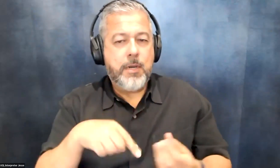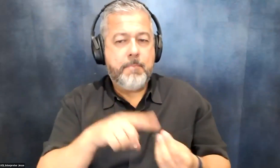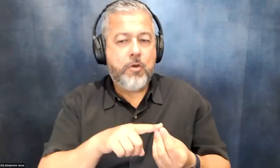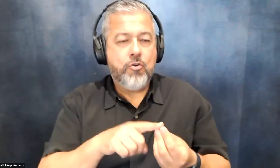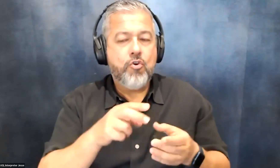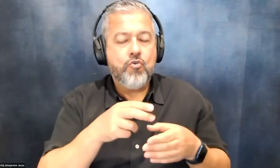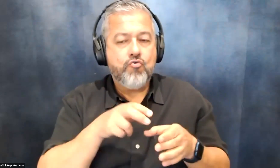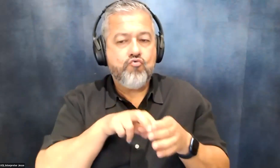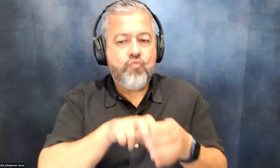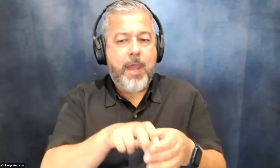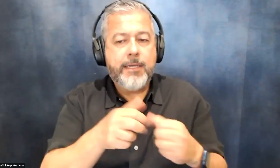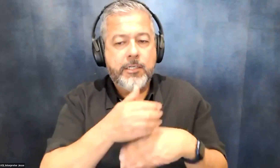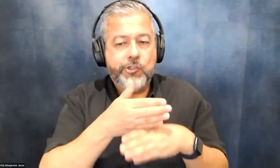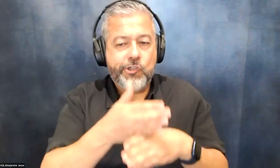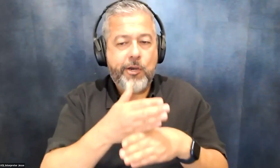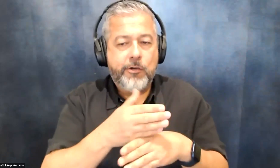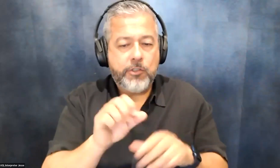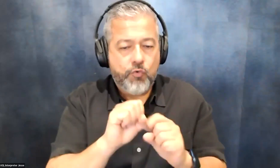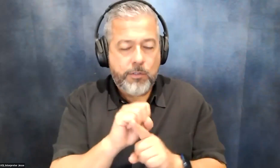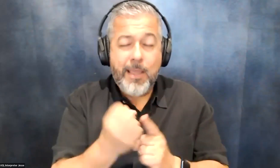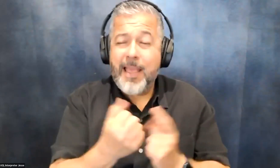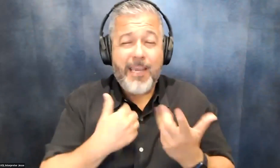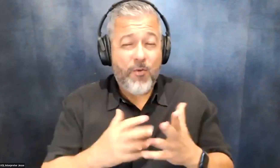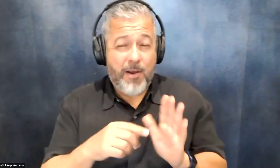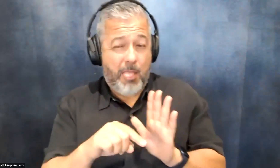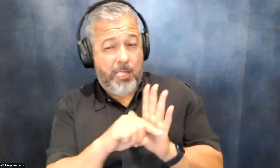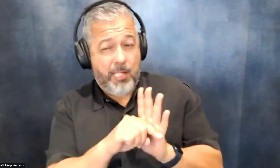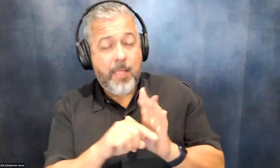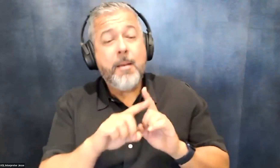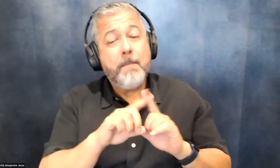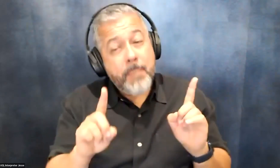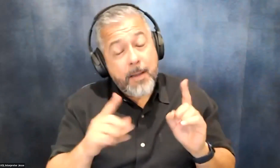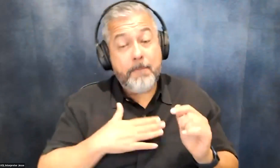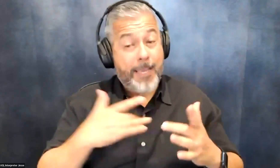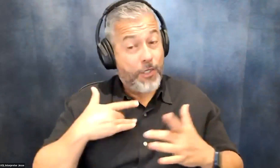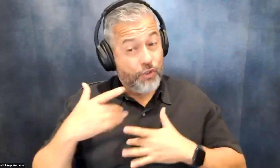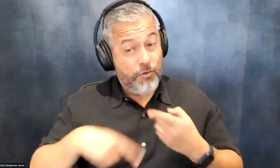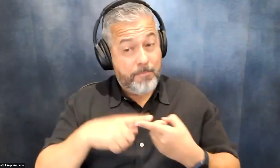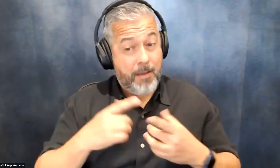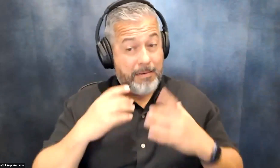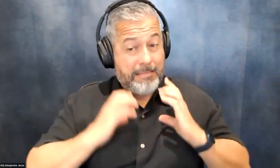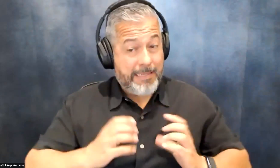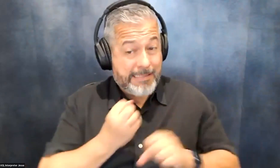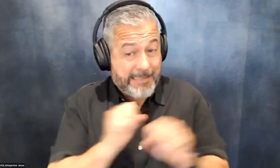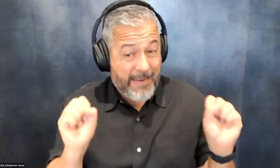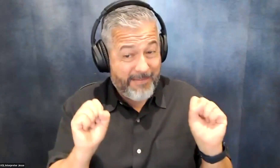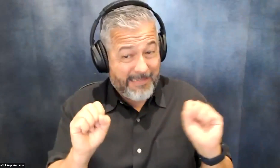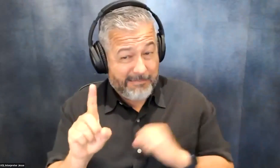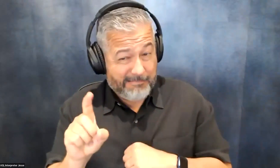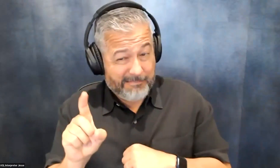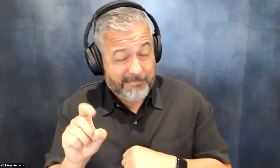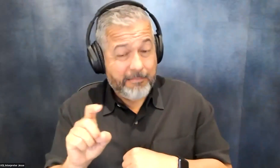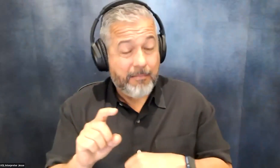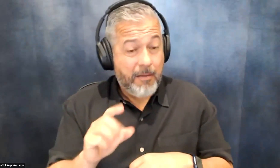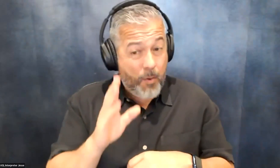rideshare situation, and I don't mean to put a damper on things, but my concern about the client safety, are we making